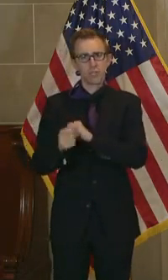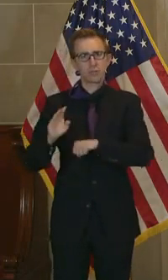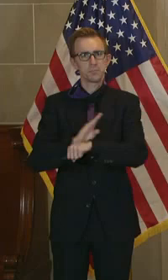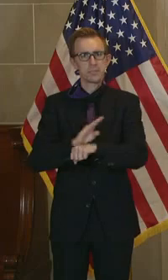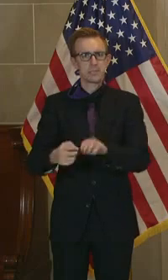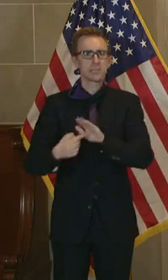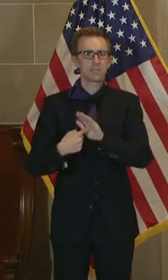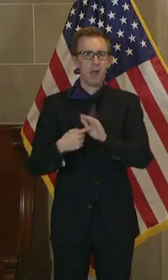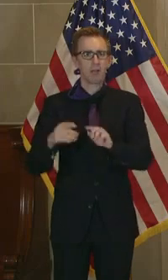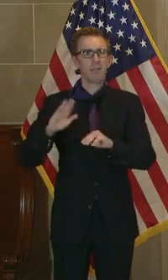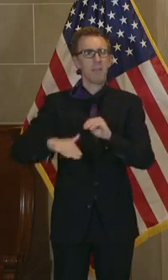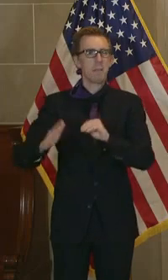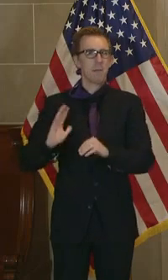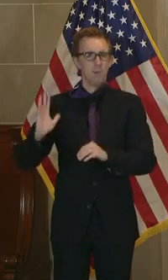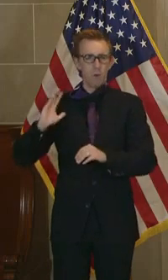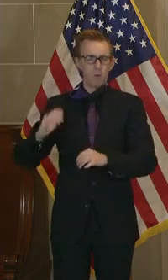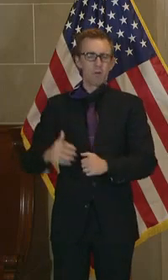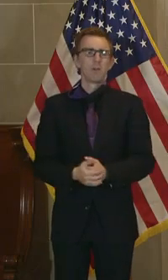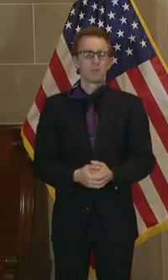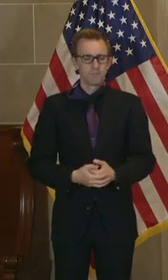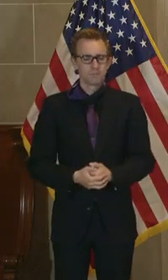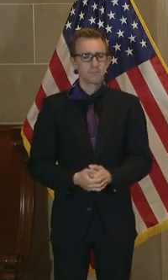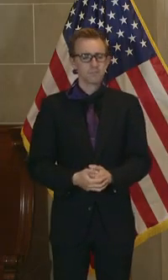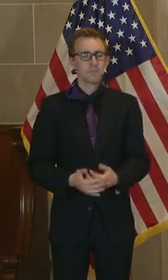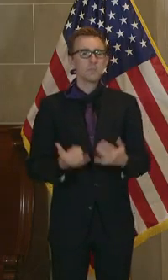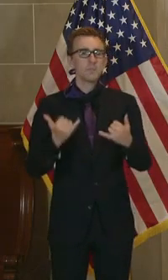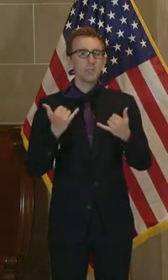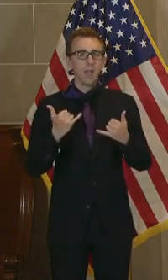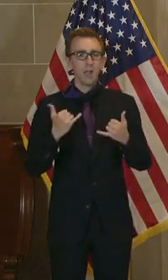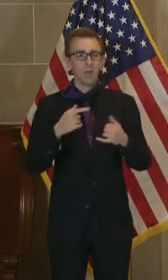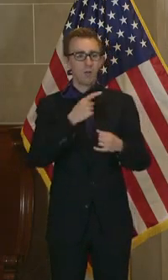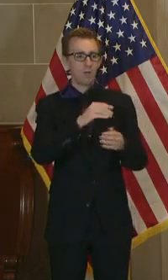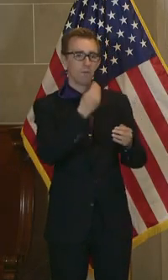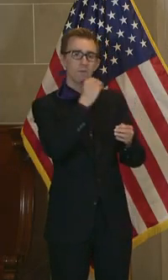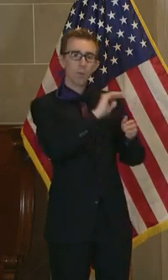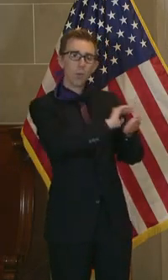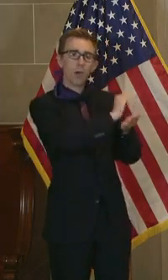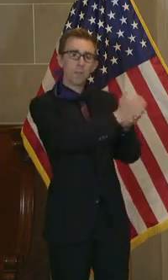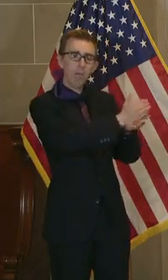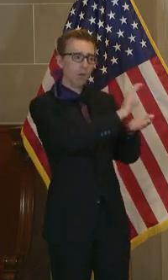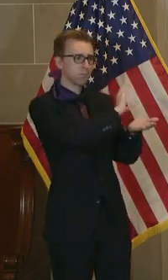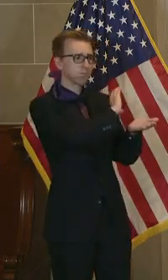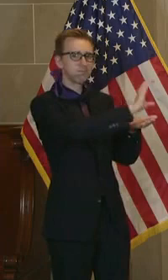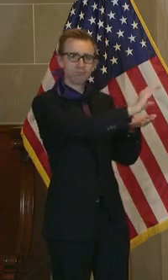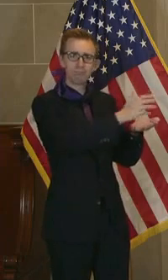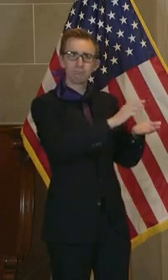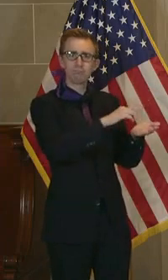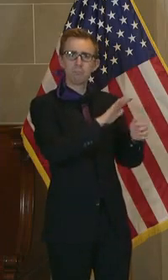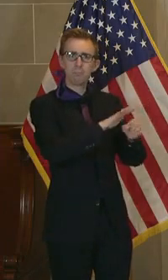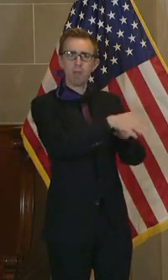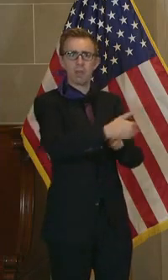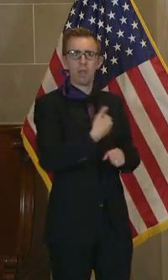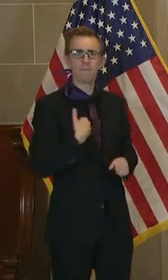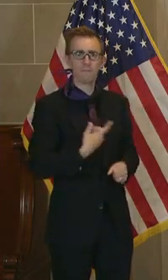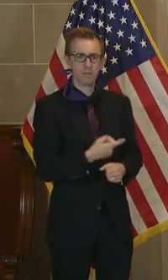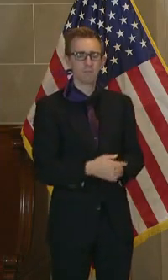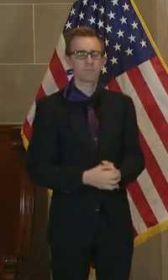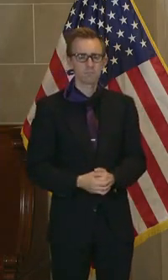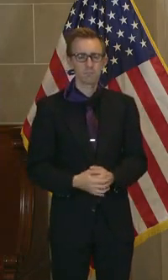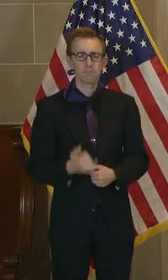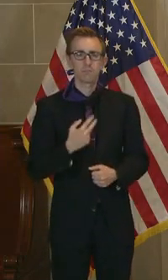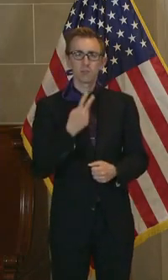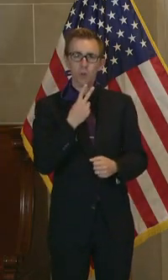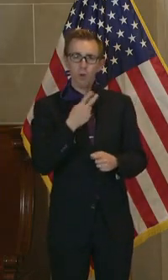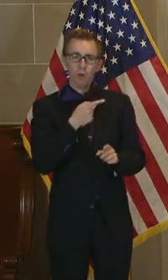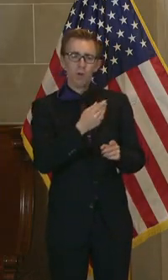they had had in previous weeks. And now our inventories are rebounding. In 2019, we saw historically low